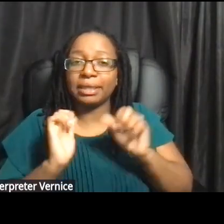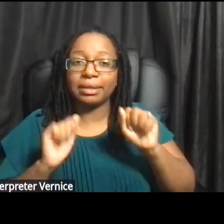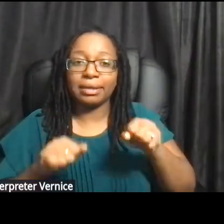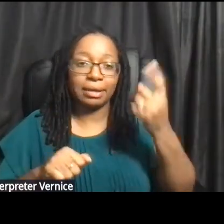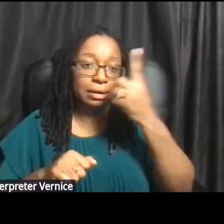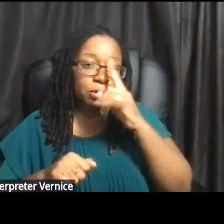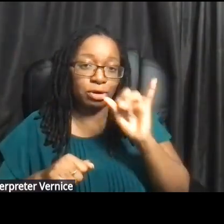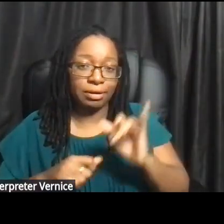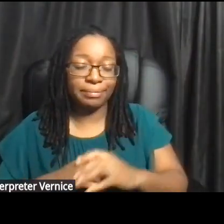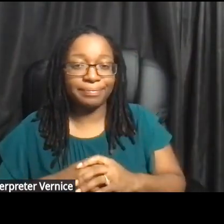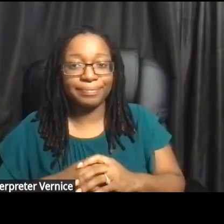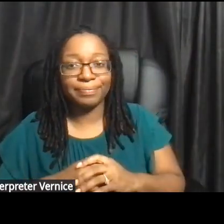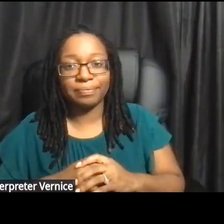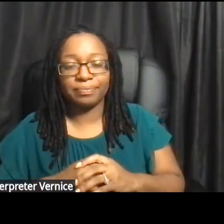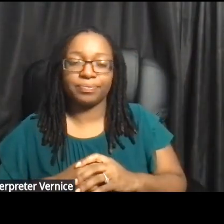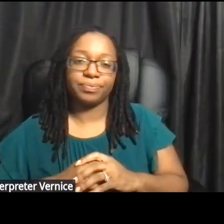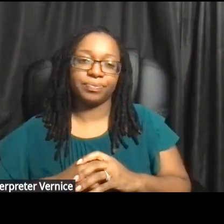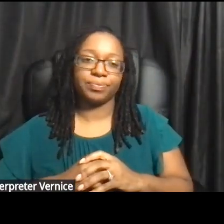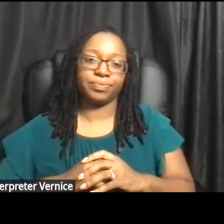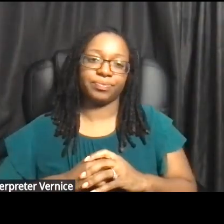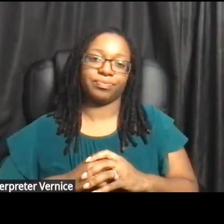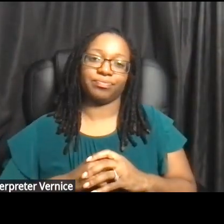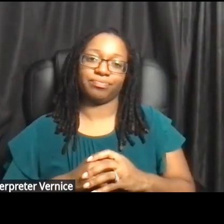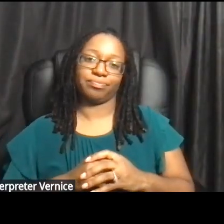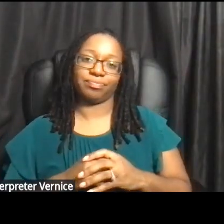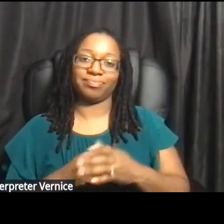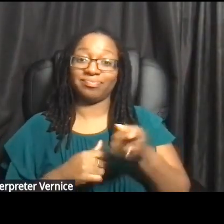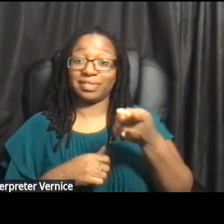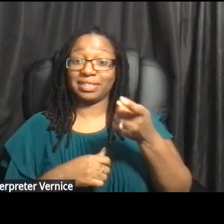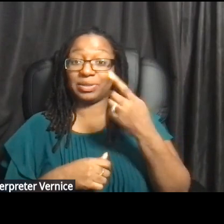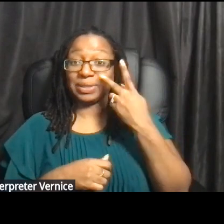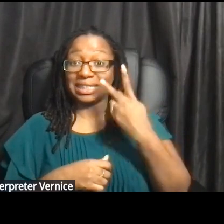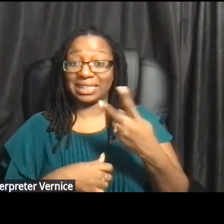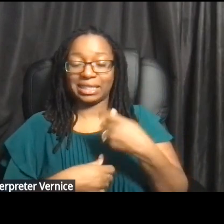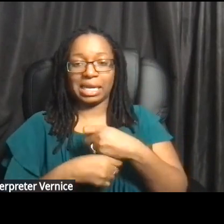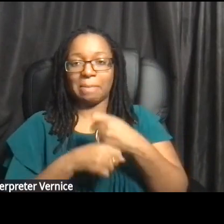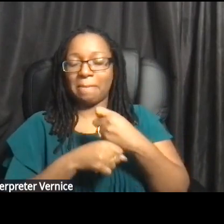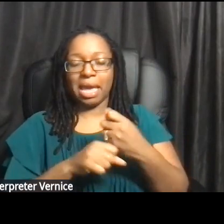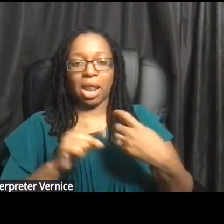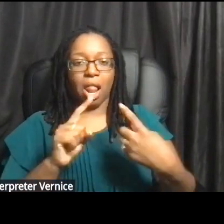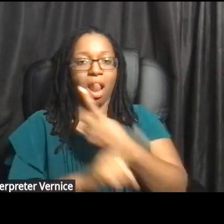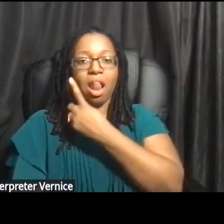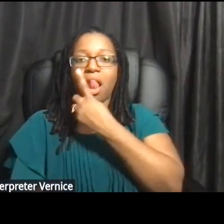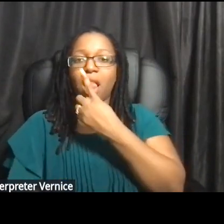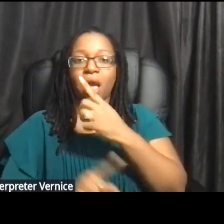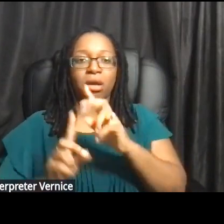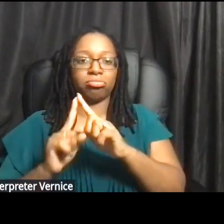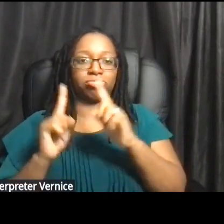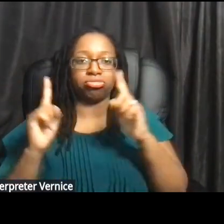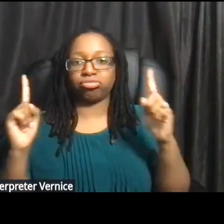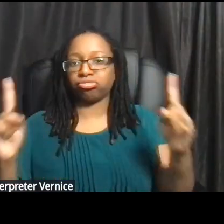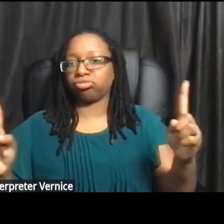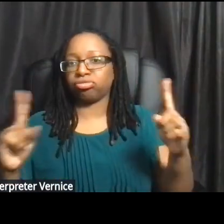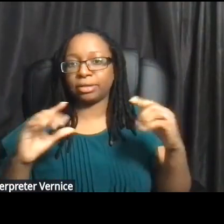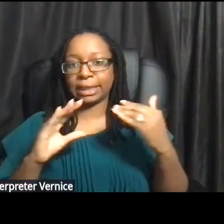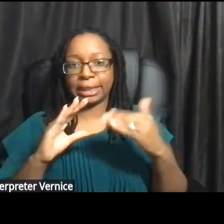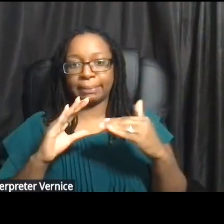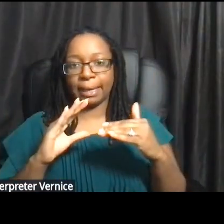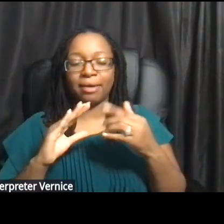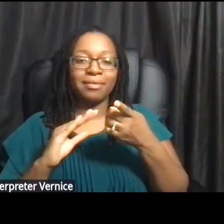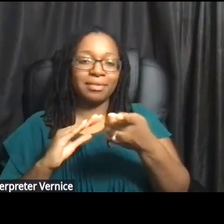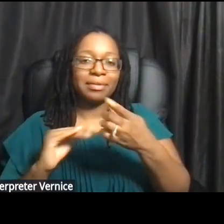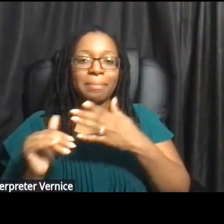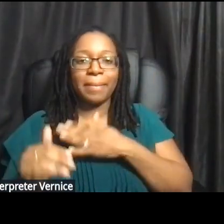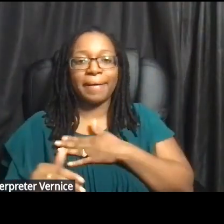also. See, it just generated like a random, very strange email address. This is my favorite